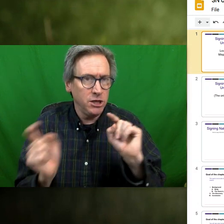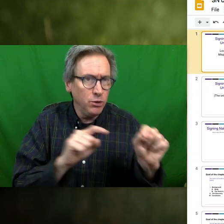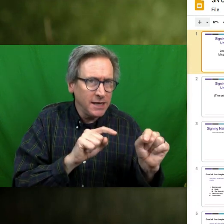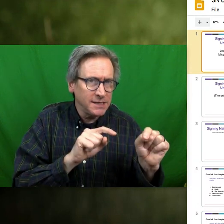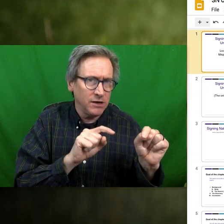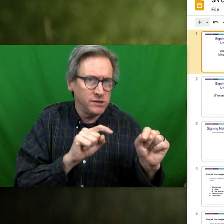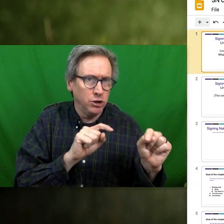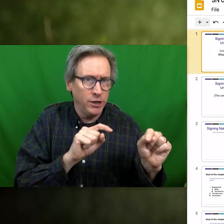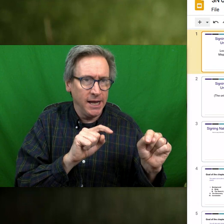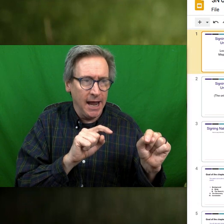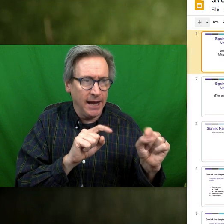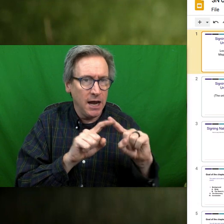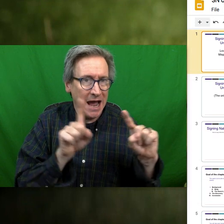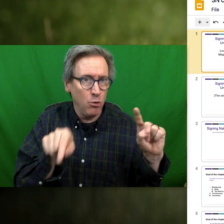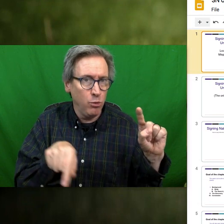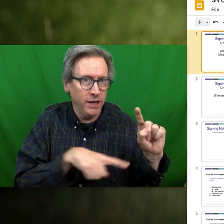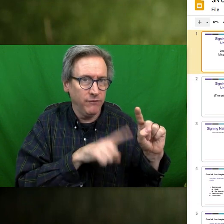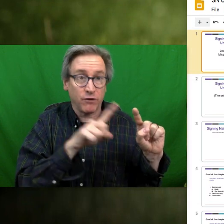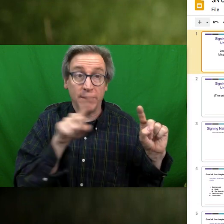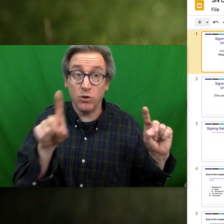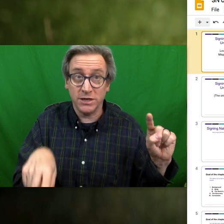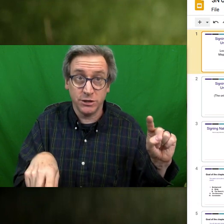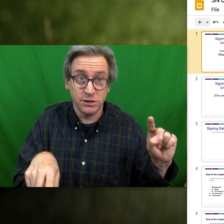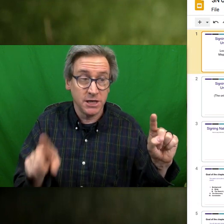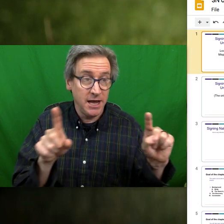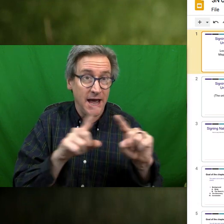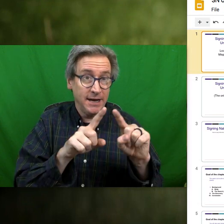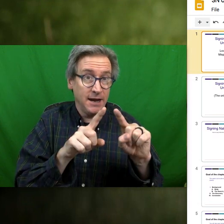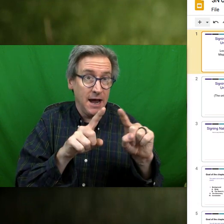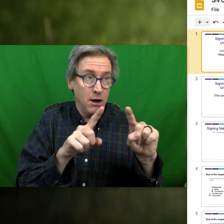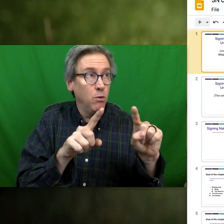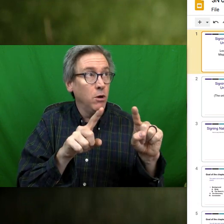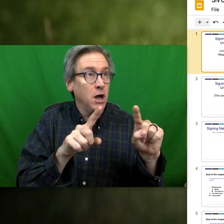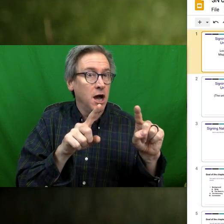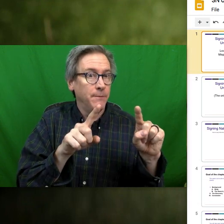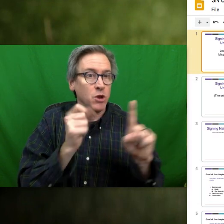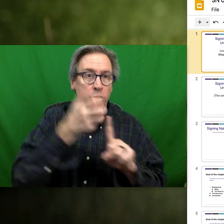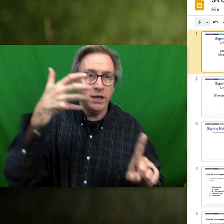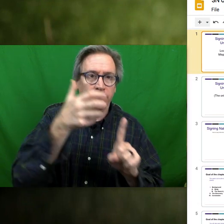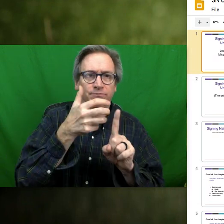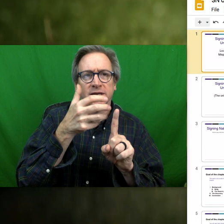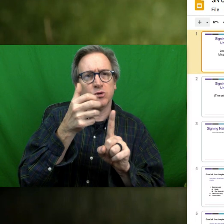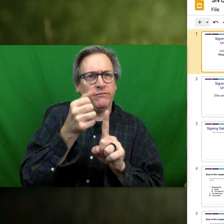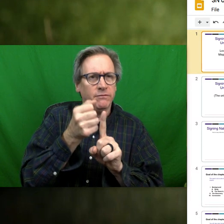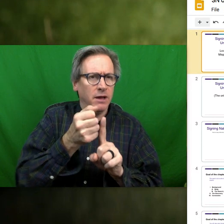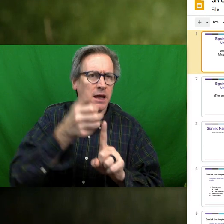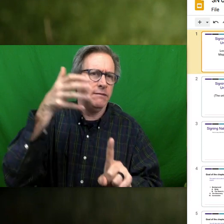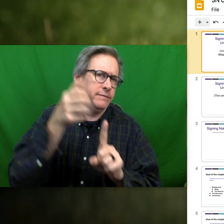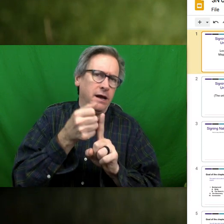but the unit itself is looking at how we frame questions and how we sort